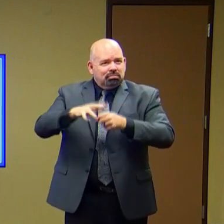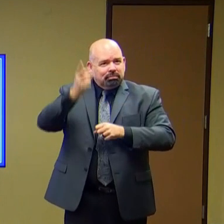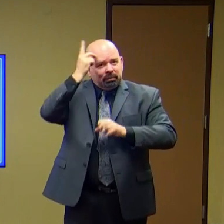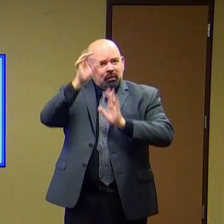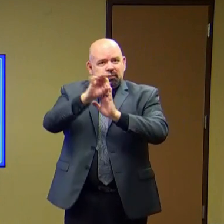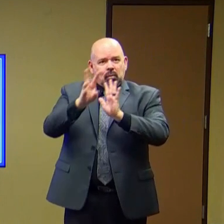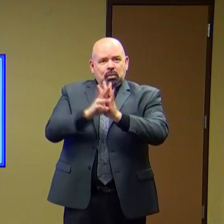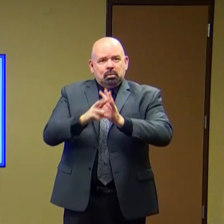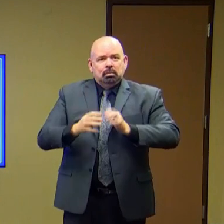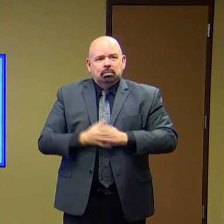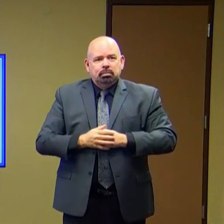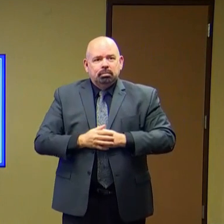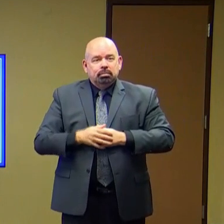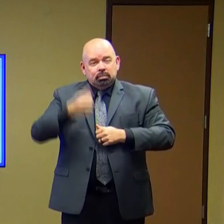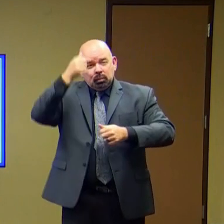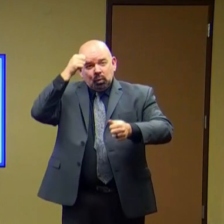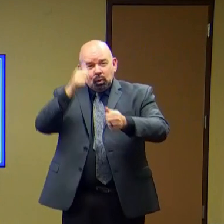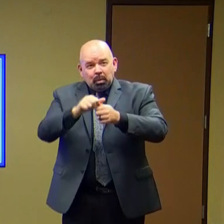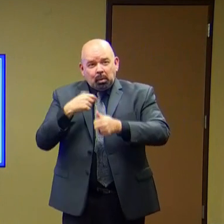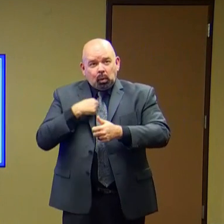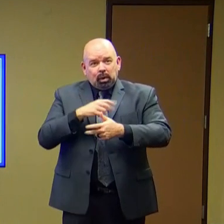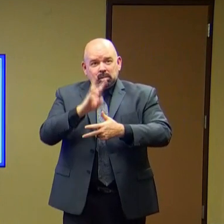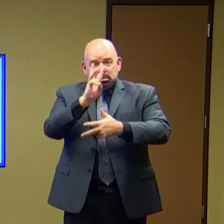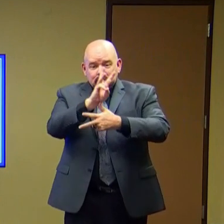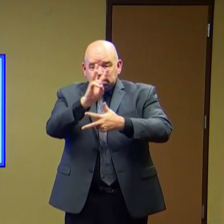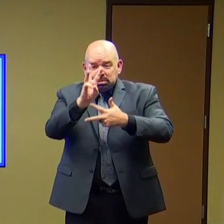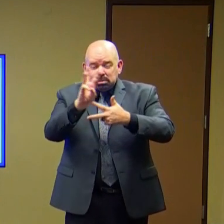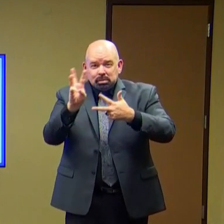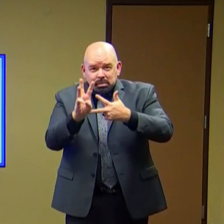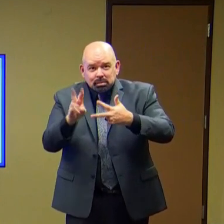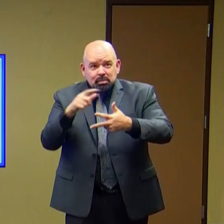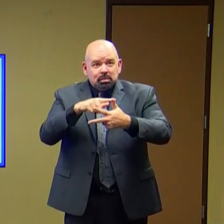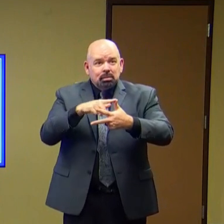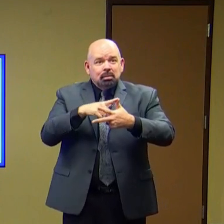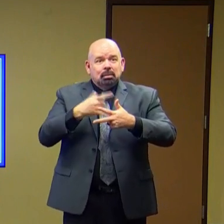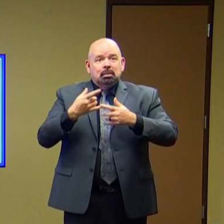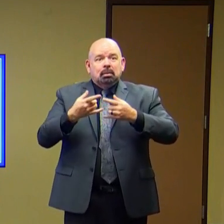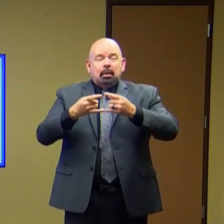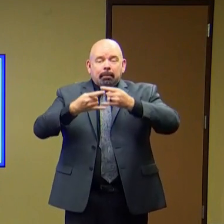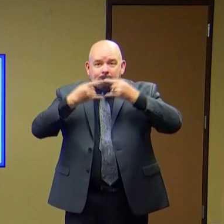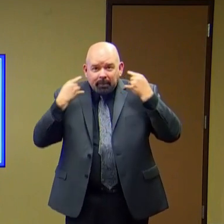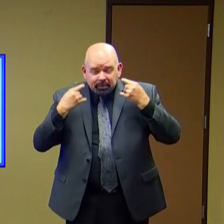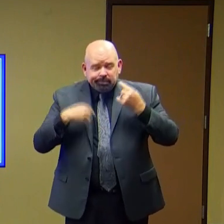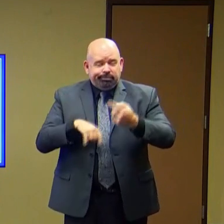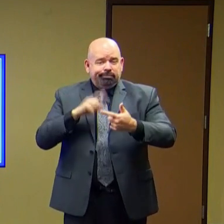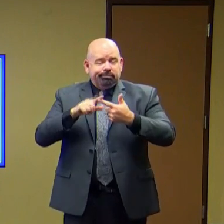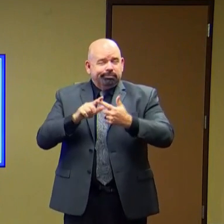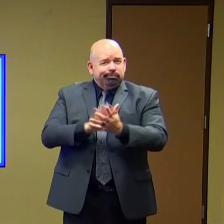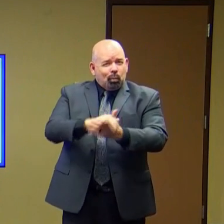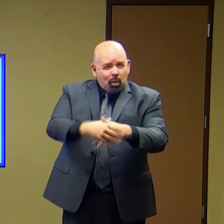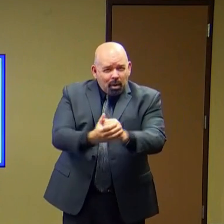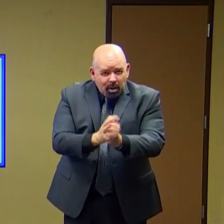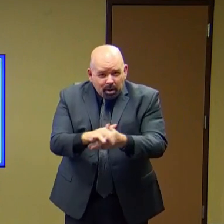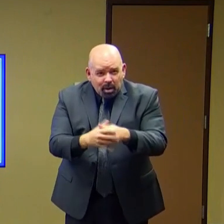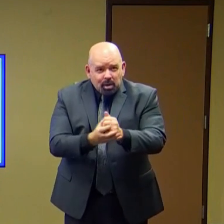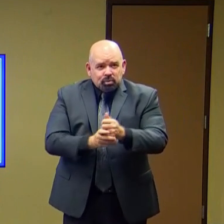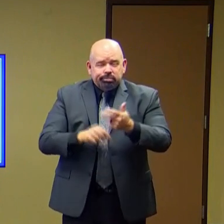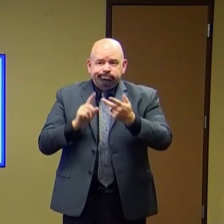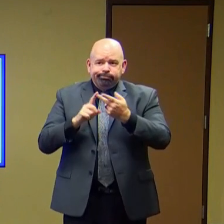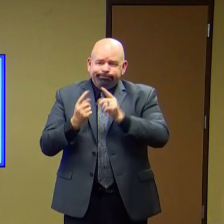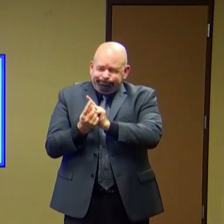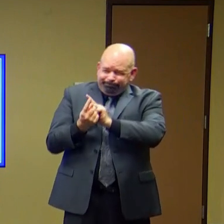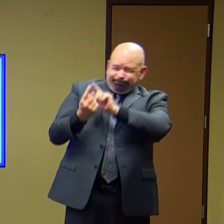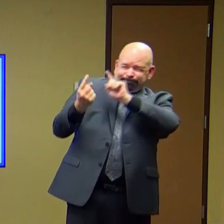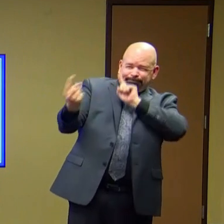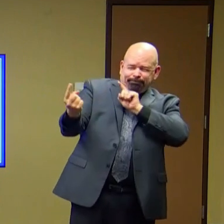mask, watch your distance, be 6 feet away from people, and wash your hands. The Public Health